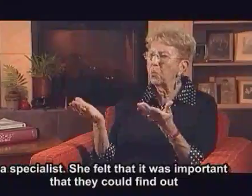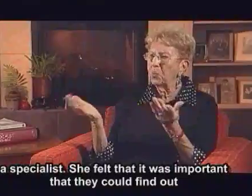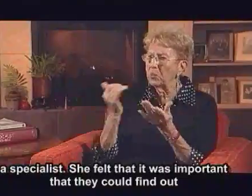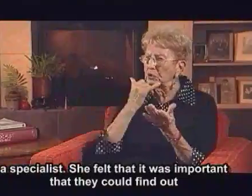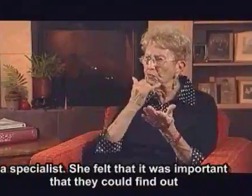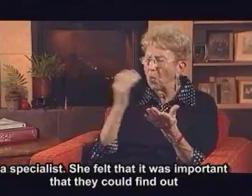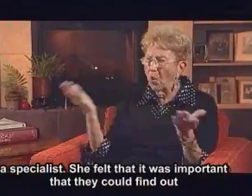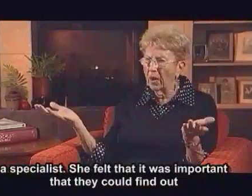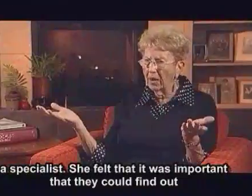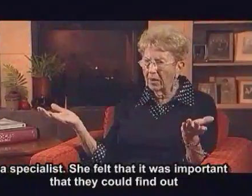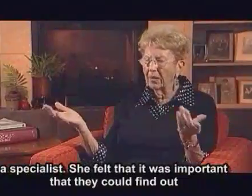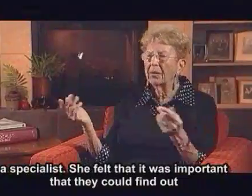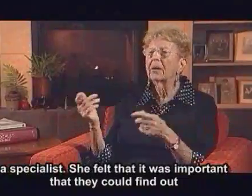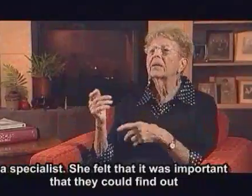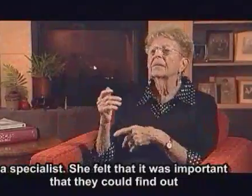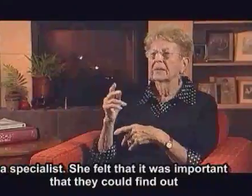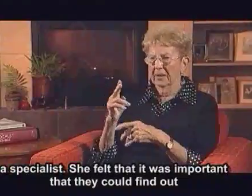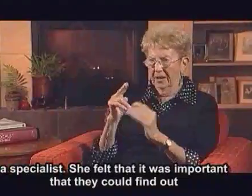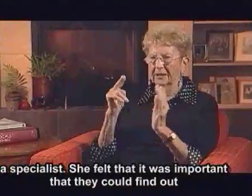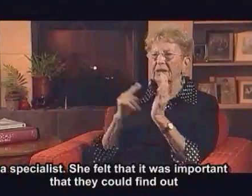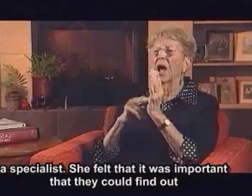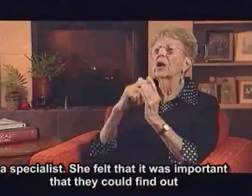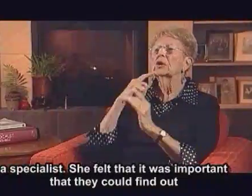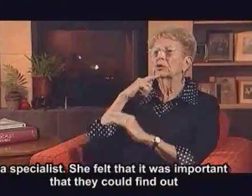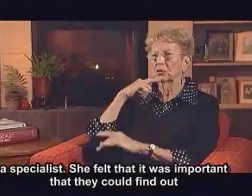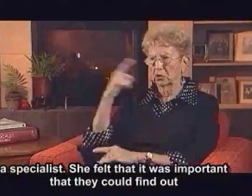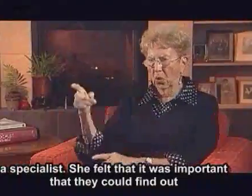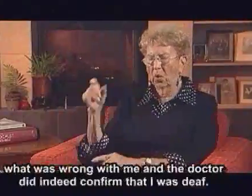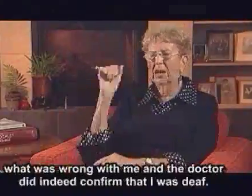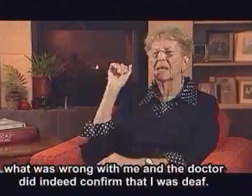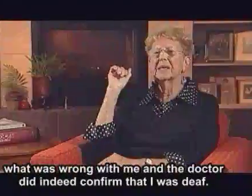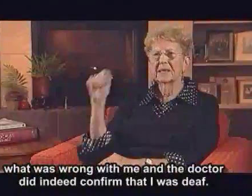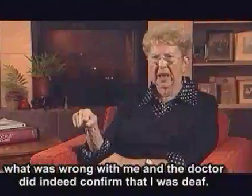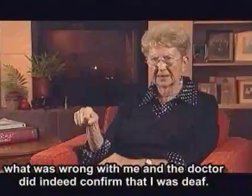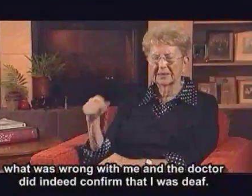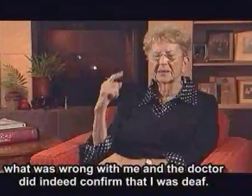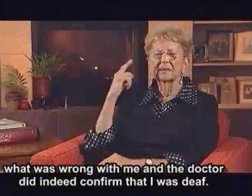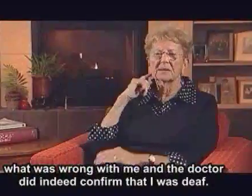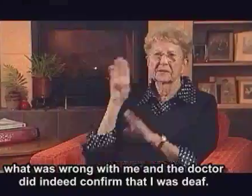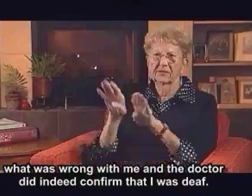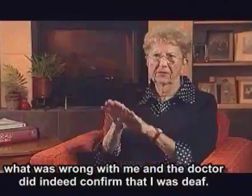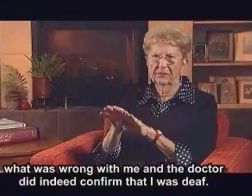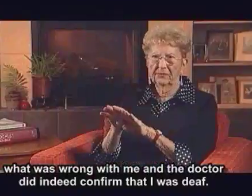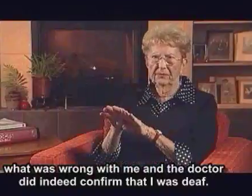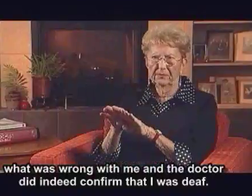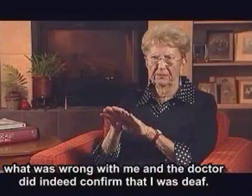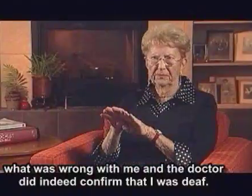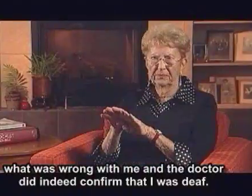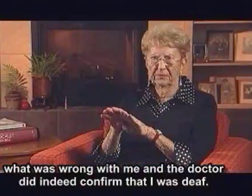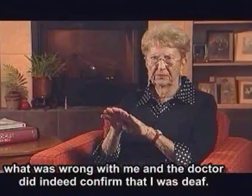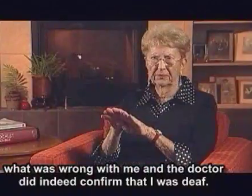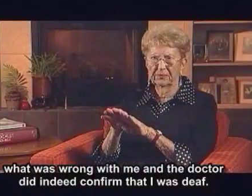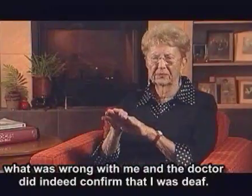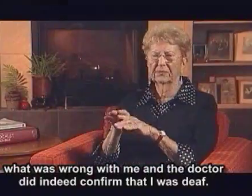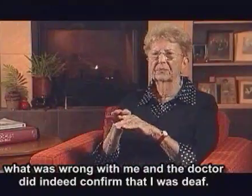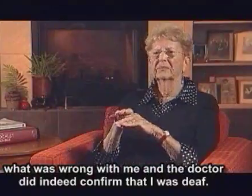She felt that it was important that they make sure they could find out what was wrong with me. And the doctor did indeed confirm that I was